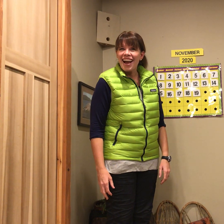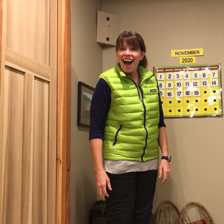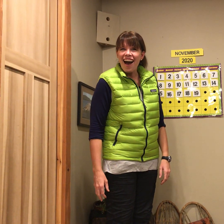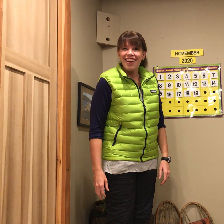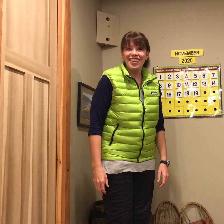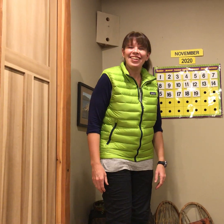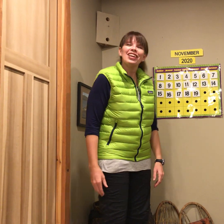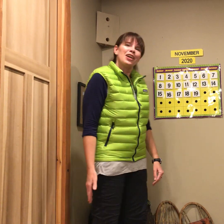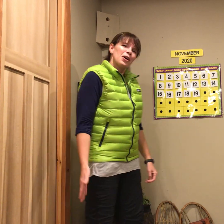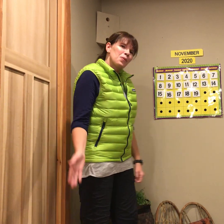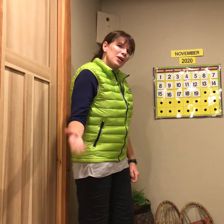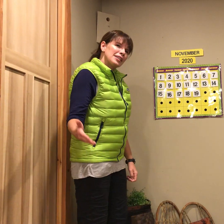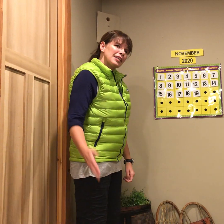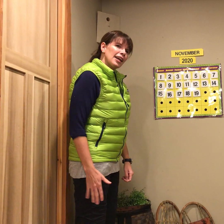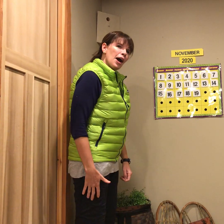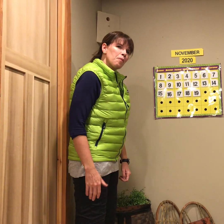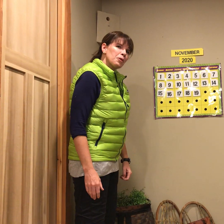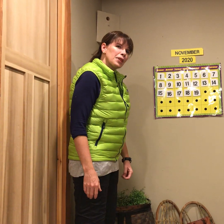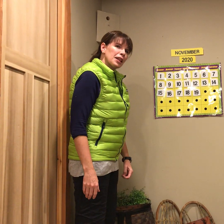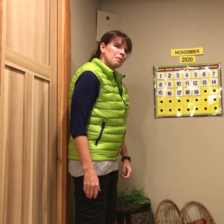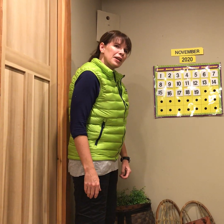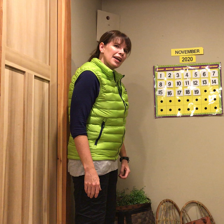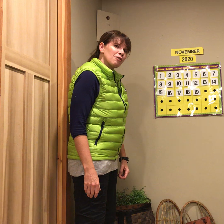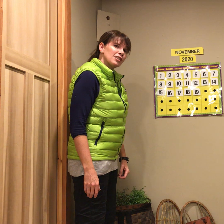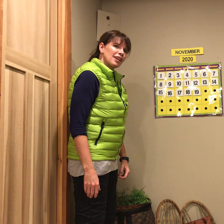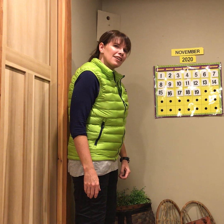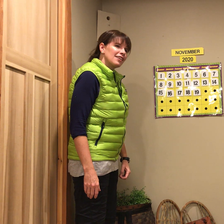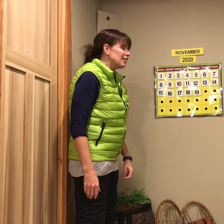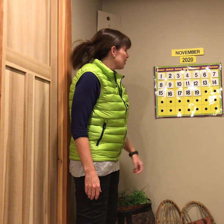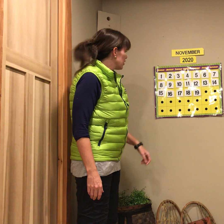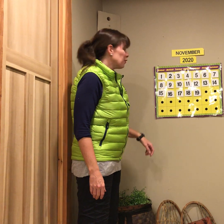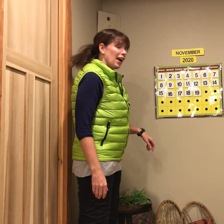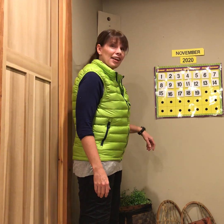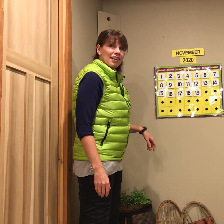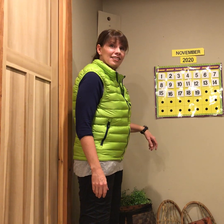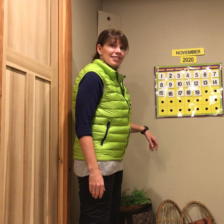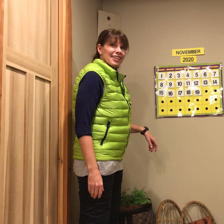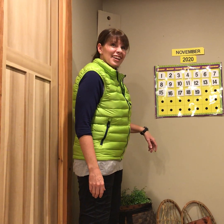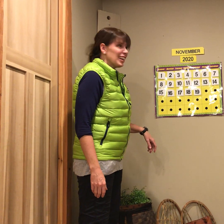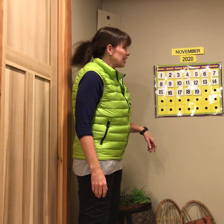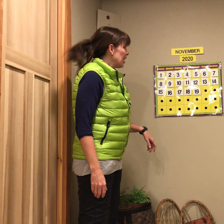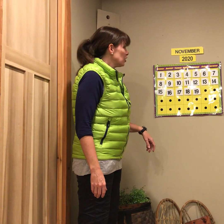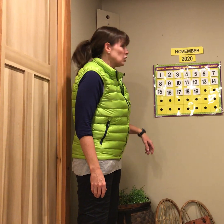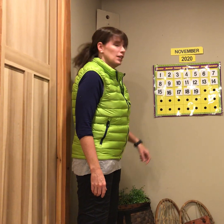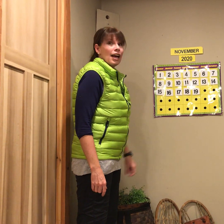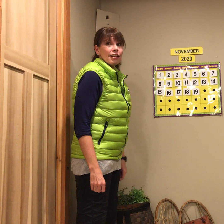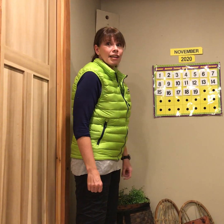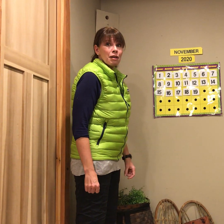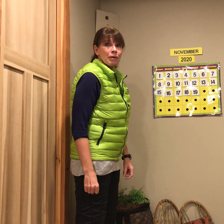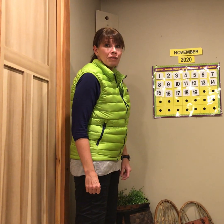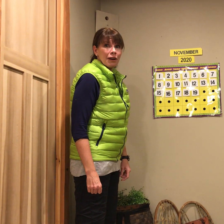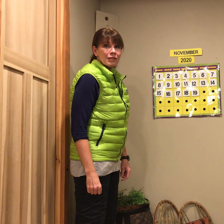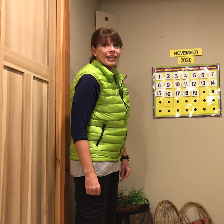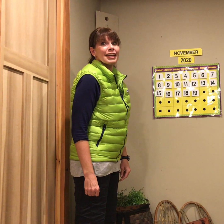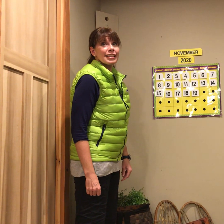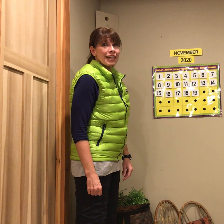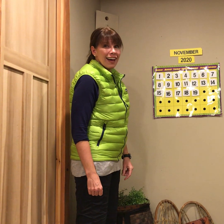huh? What do you say you help me with a little bit of counting? You ready? Actually, not a little bit of counting, a